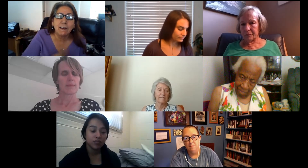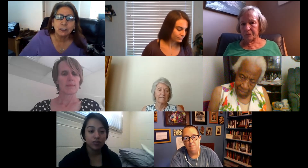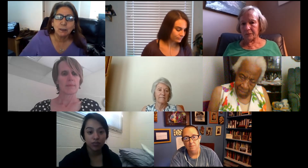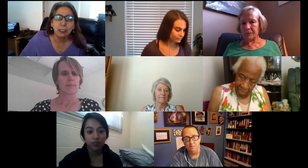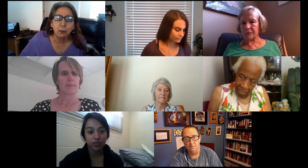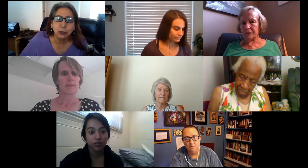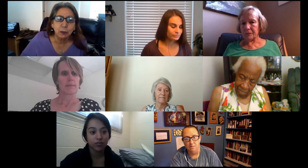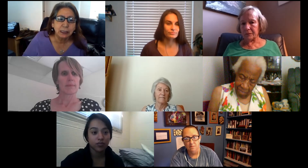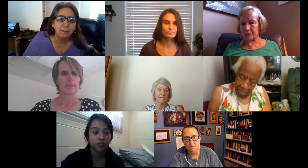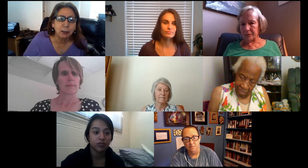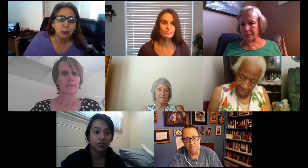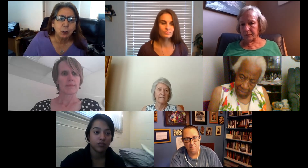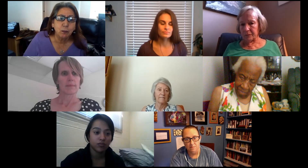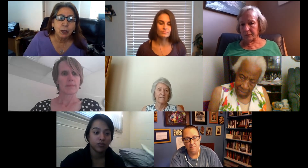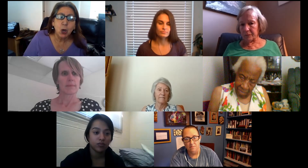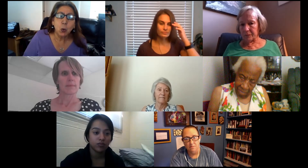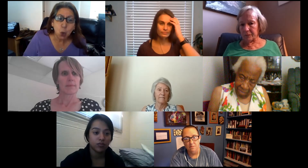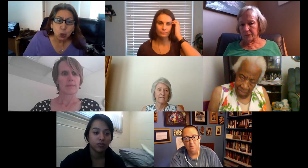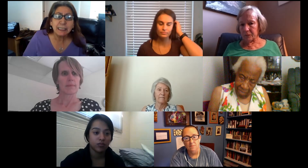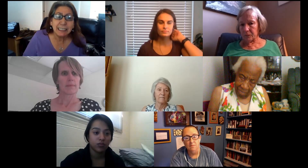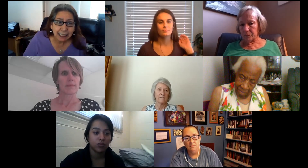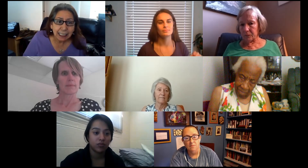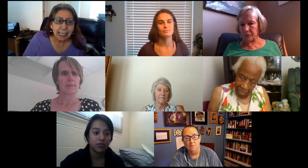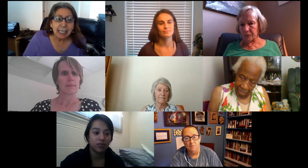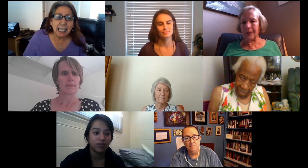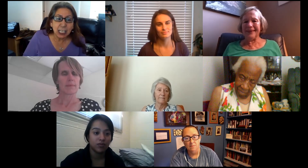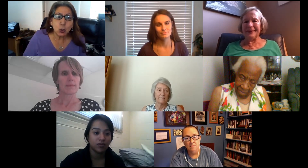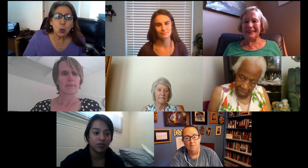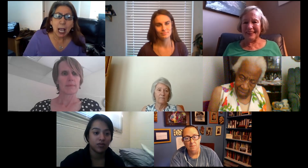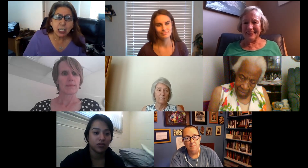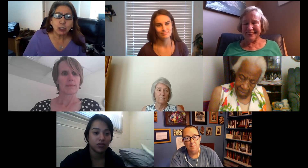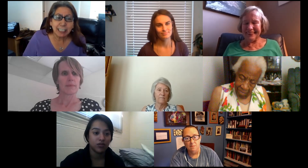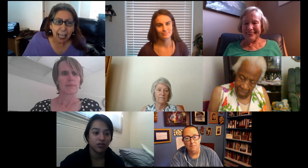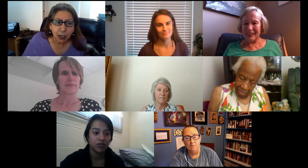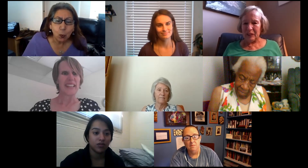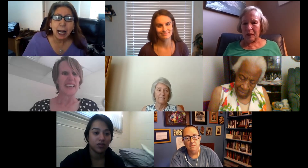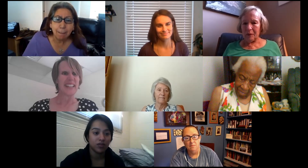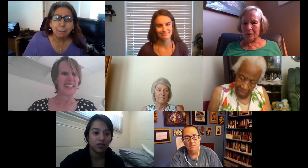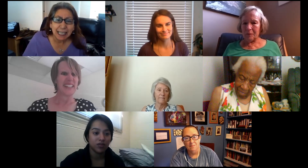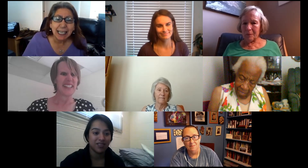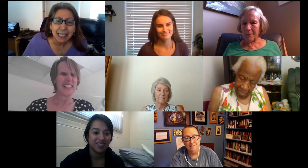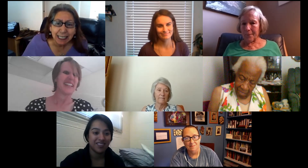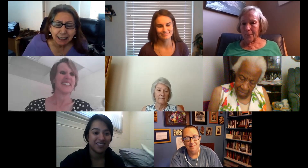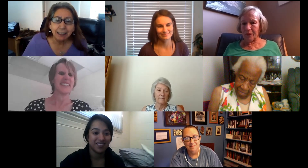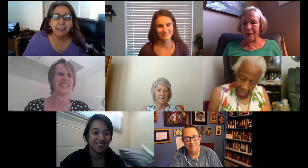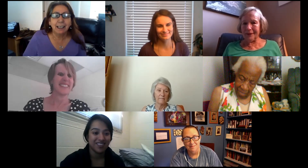first found out Rosie was deaf, I used to go, Rosie, can you understand what I'm saying? And